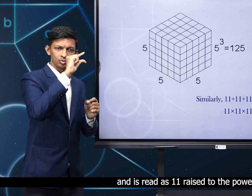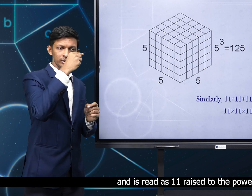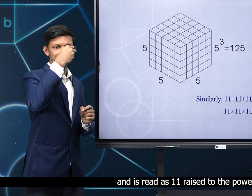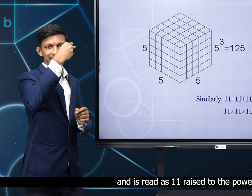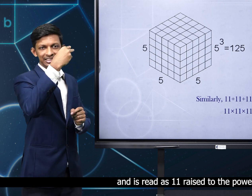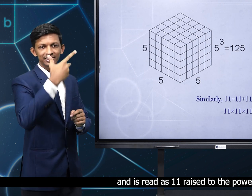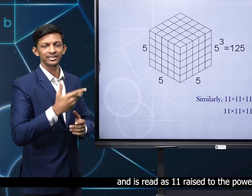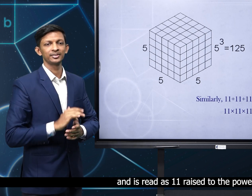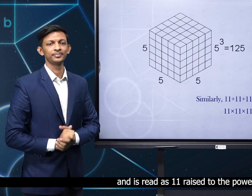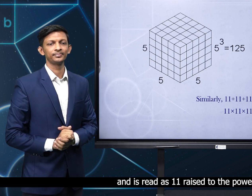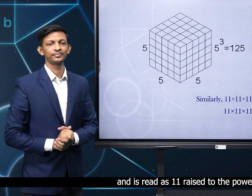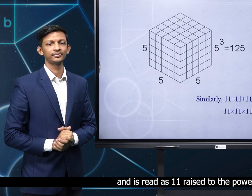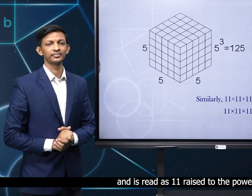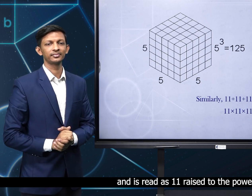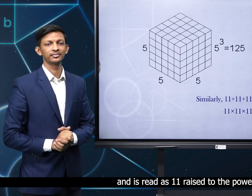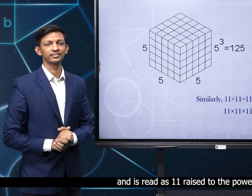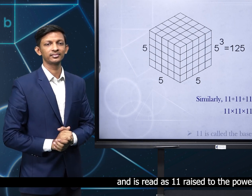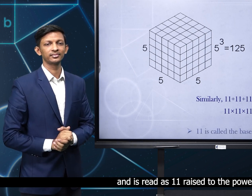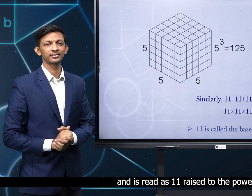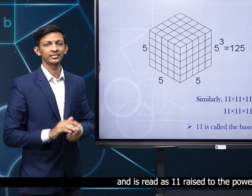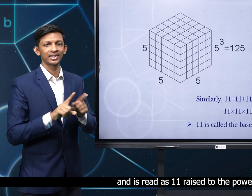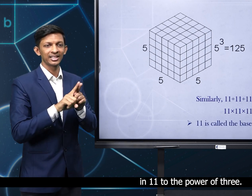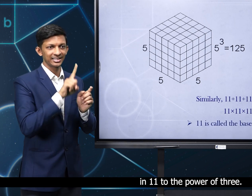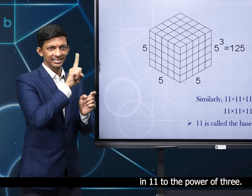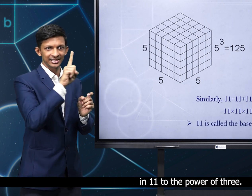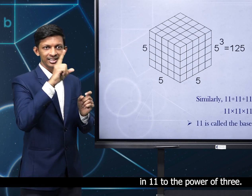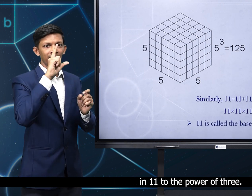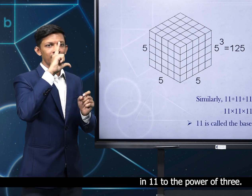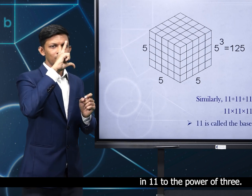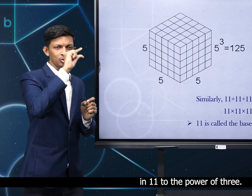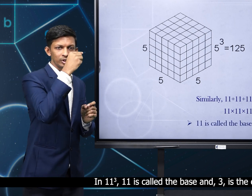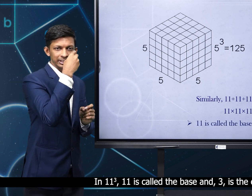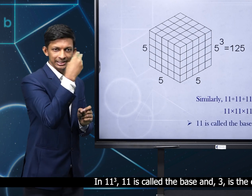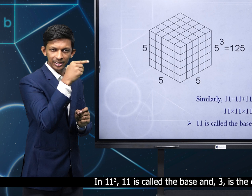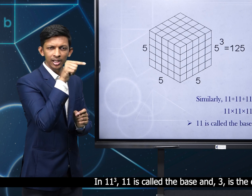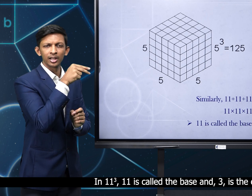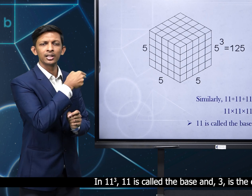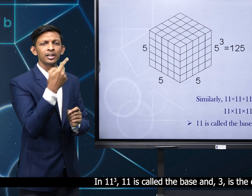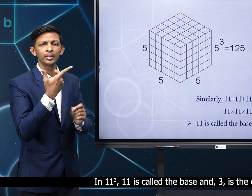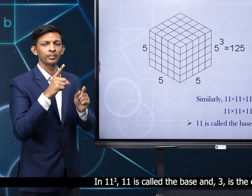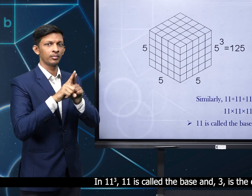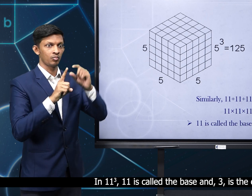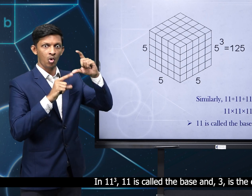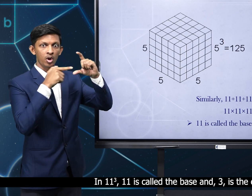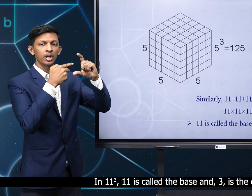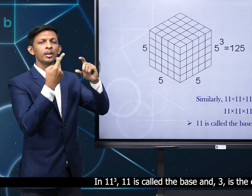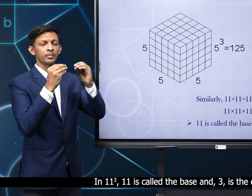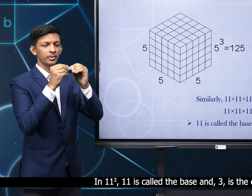as 11 raised to the power of 3. In 11 to the power of 3, 11 is called the base and 3 is